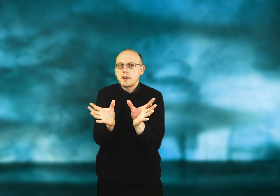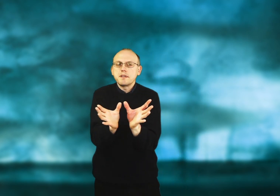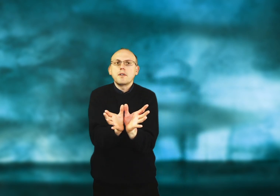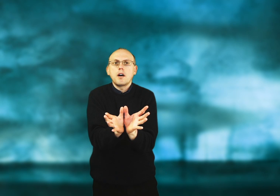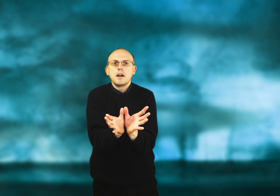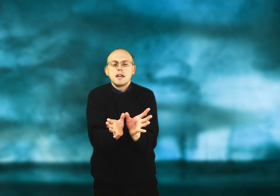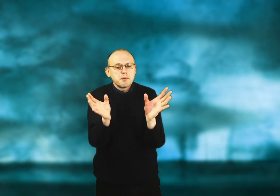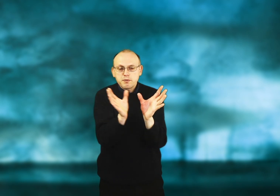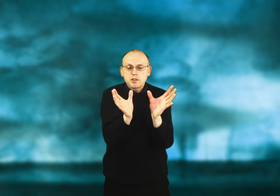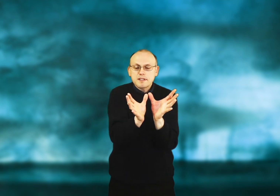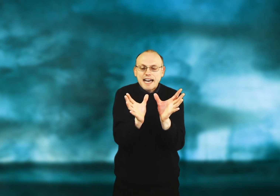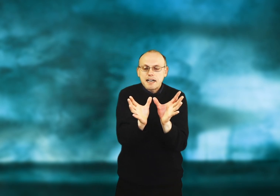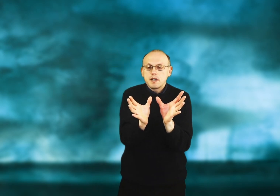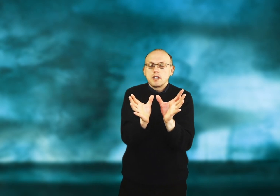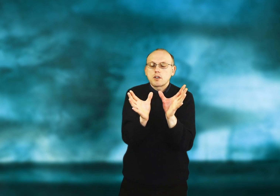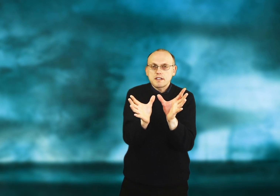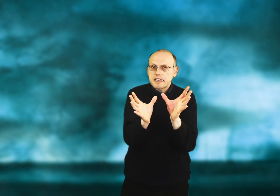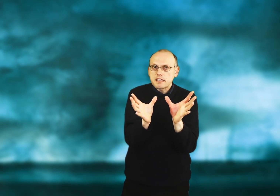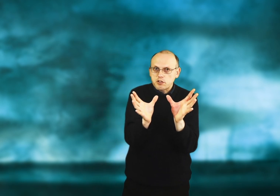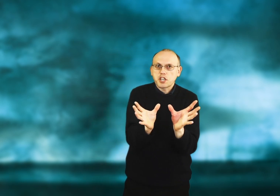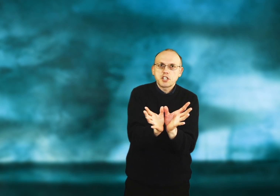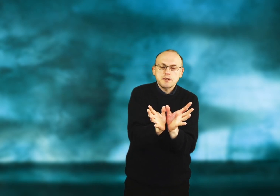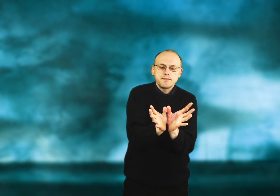before. But if we don't have a coordinating conjunction,